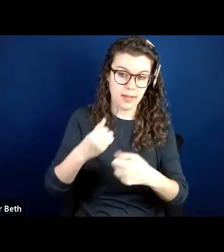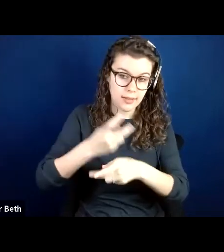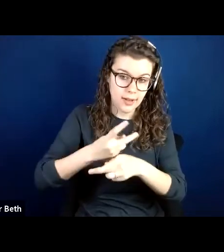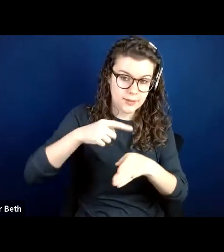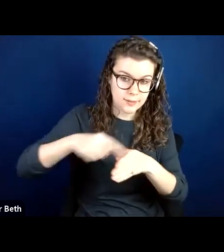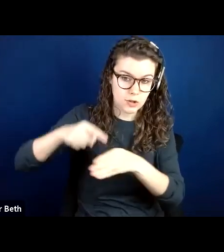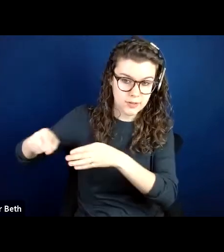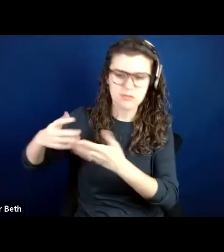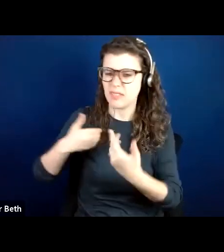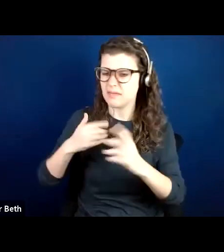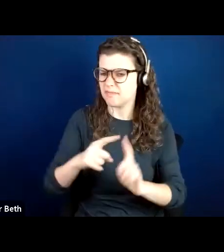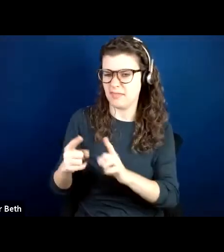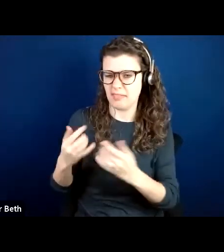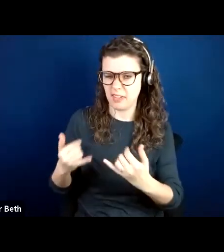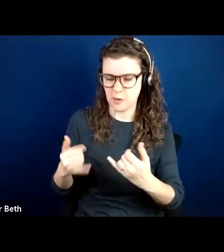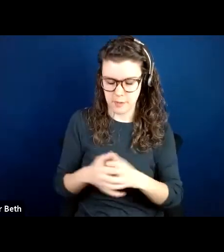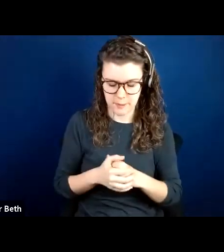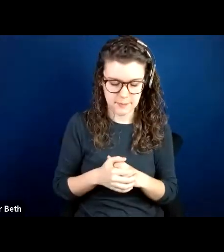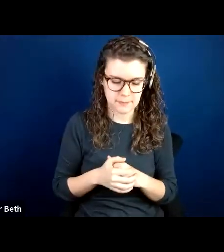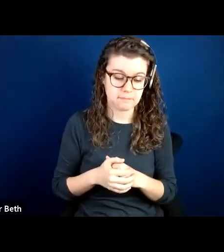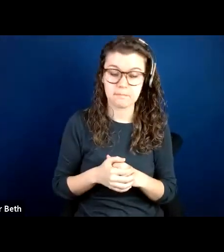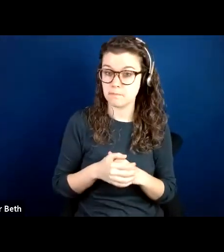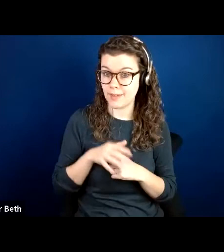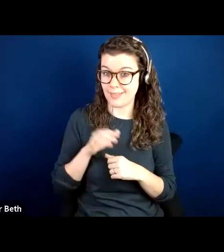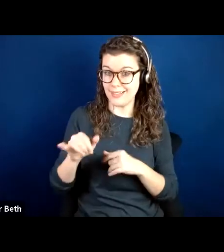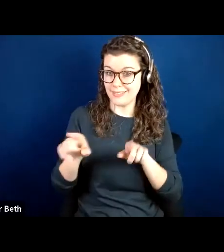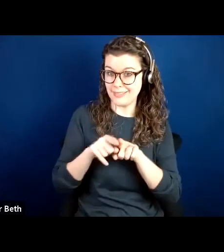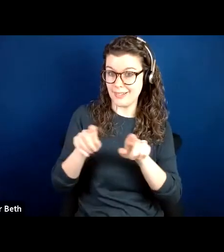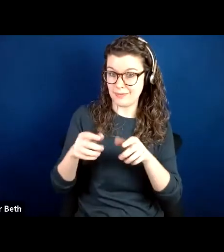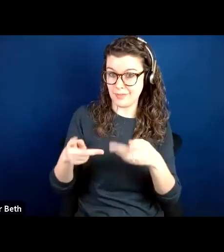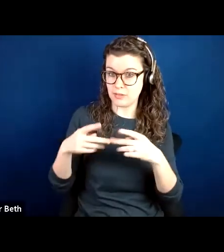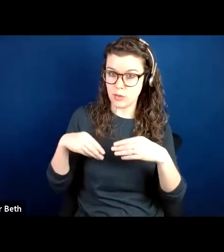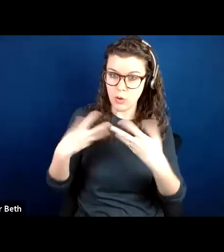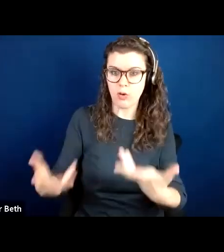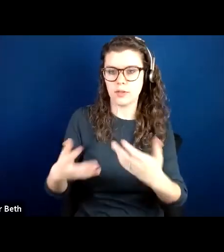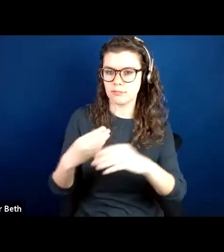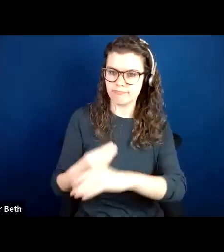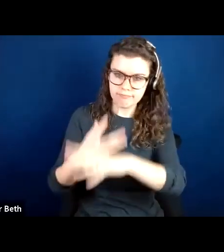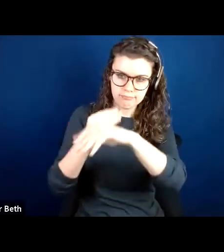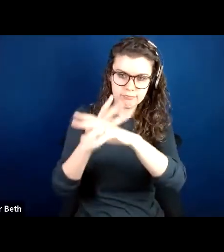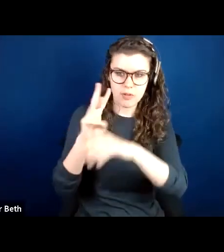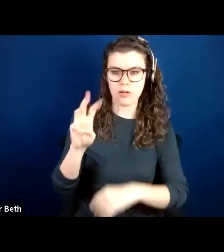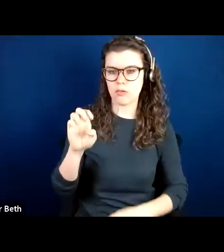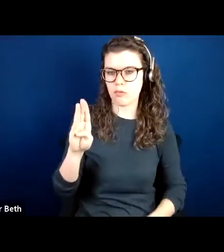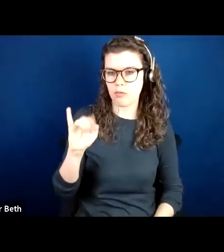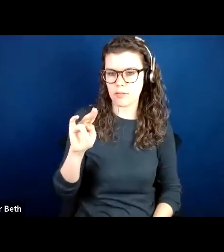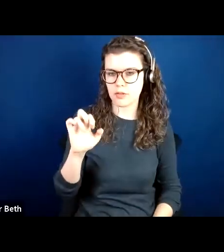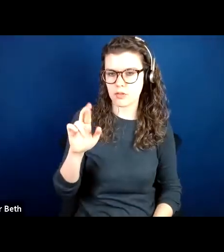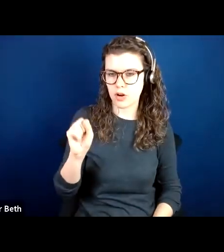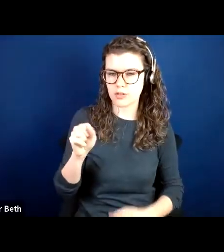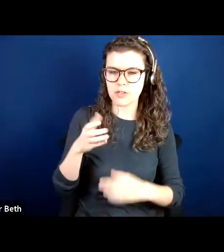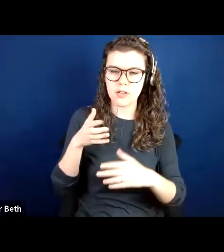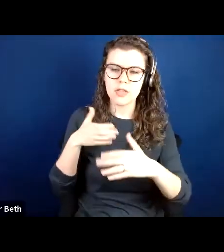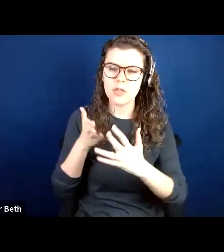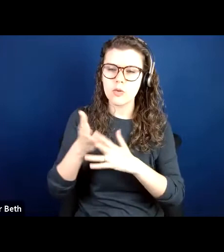There are also, in addition to that, there are webinars available all of the time through Accessibility Online. The